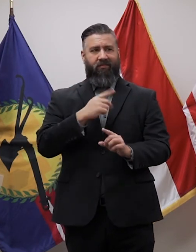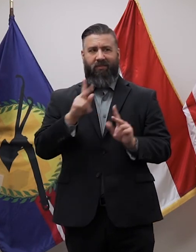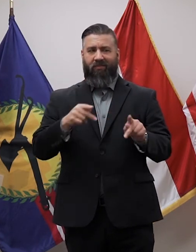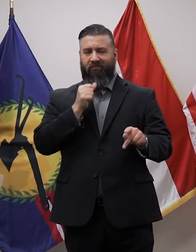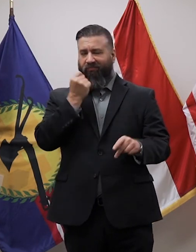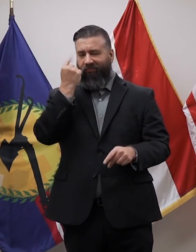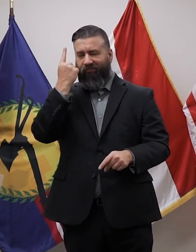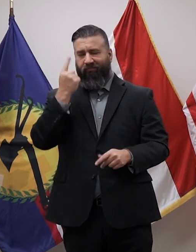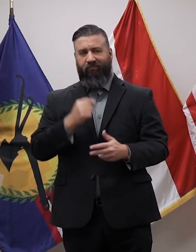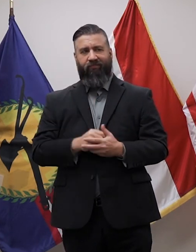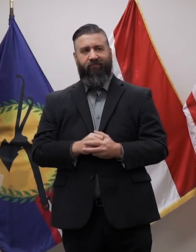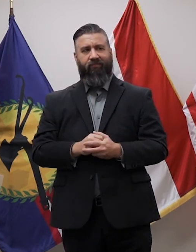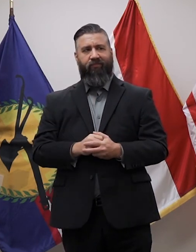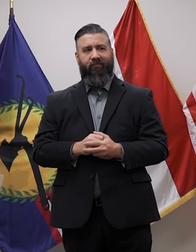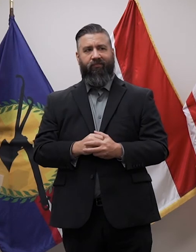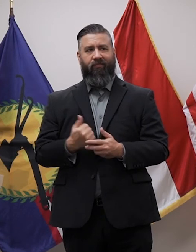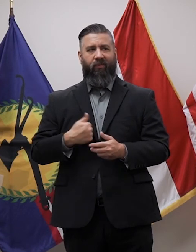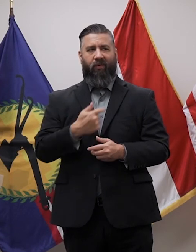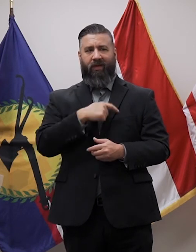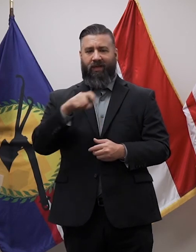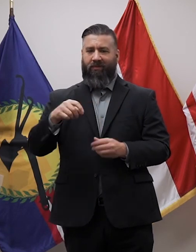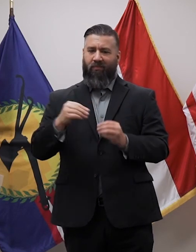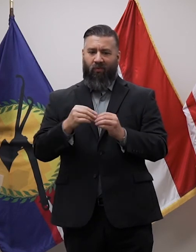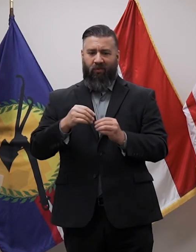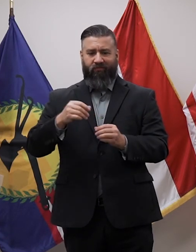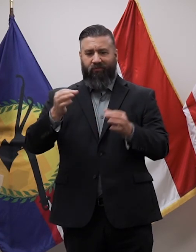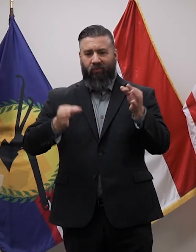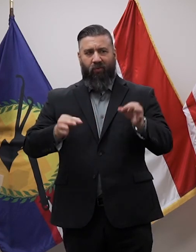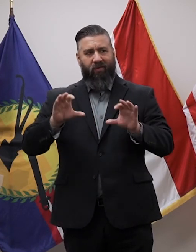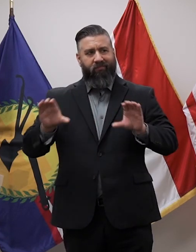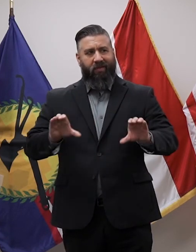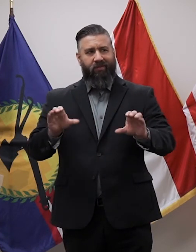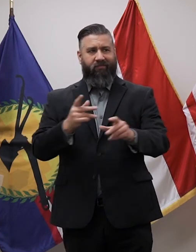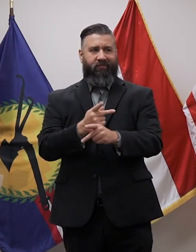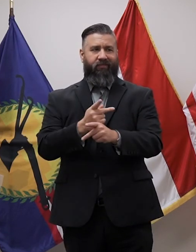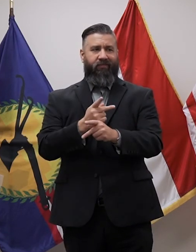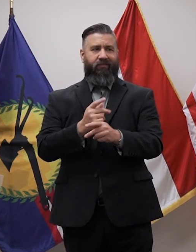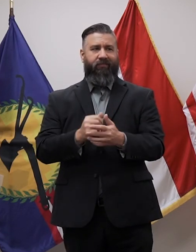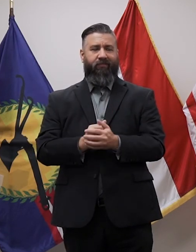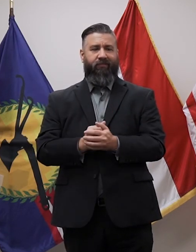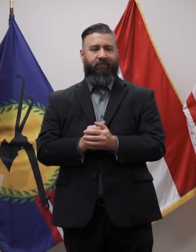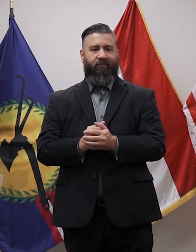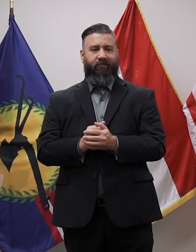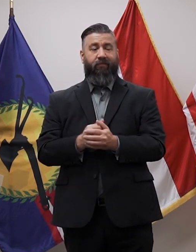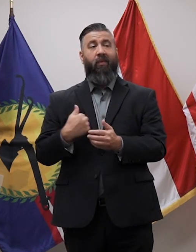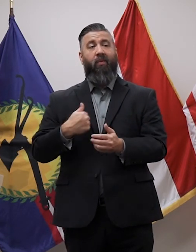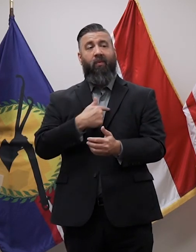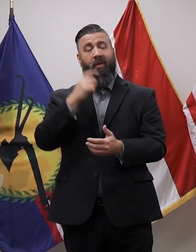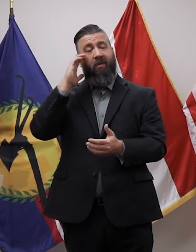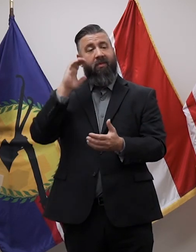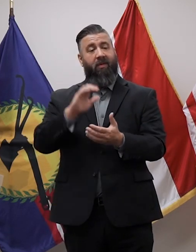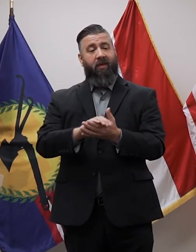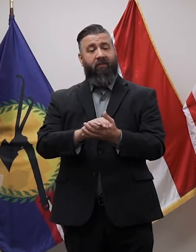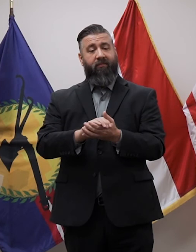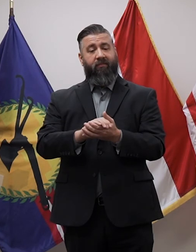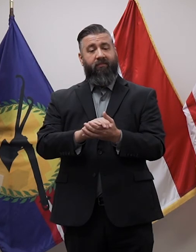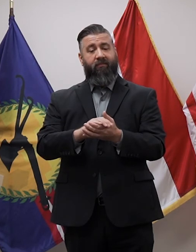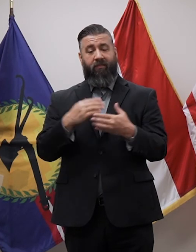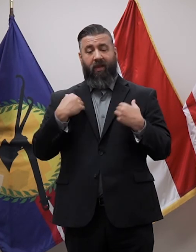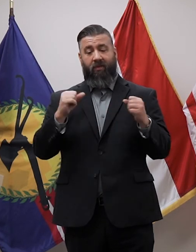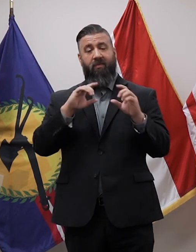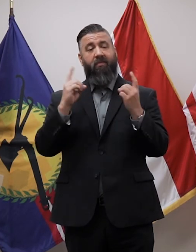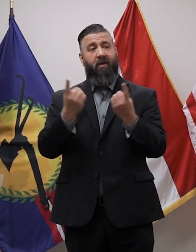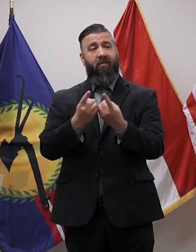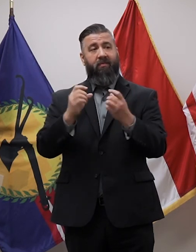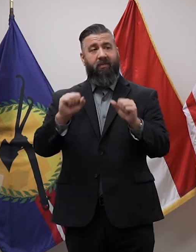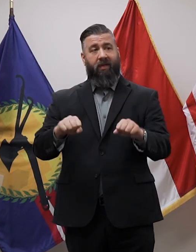understands. And we need further court action to figure that out. We believe that our county health department can continue